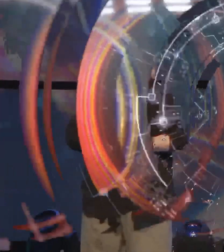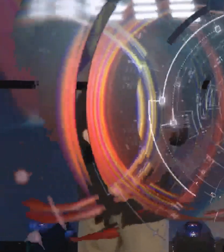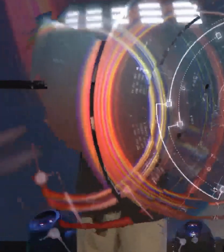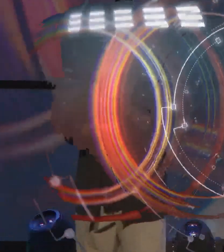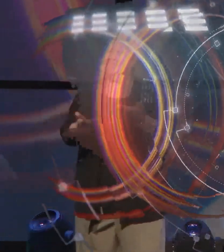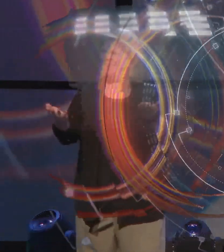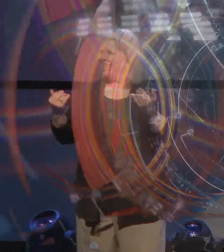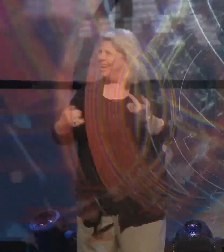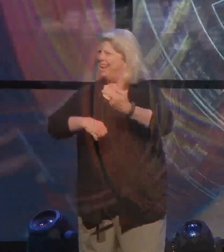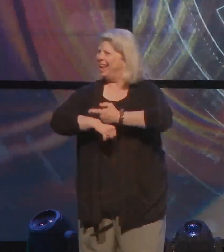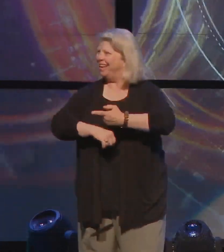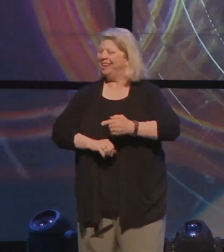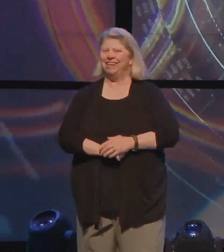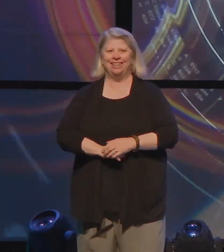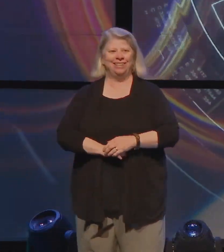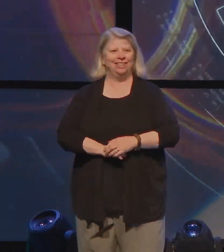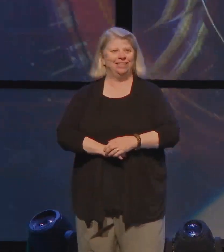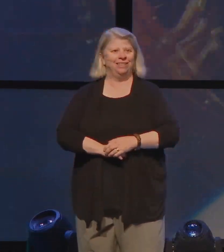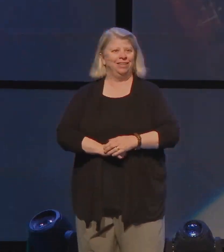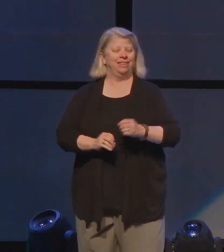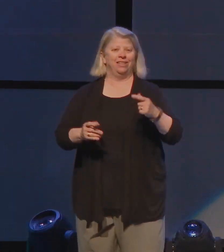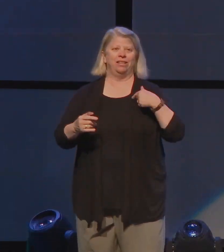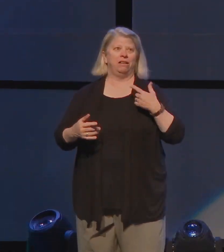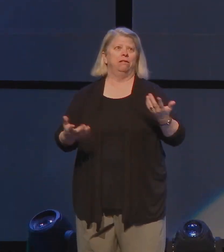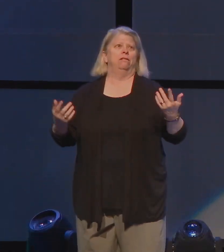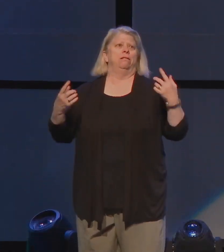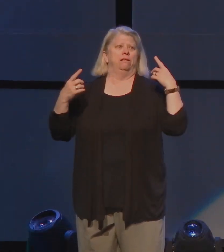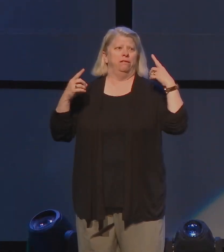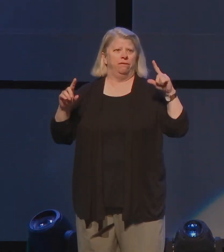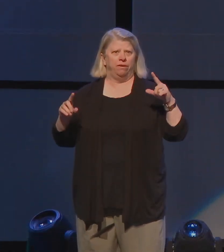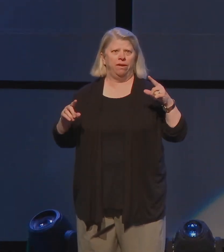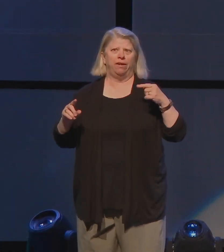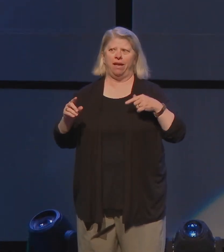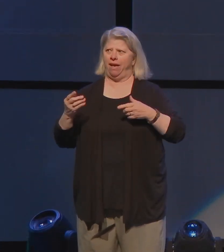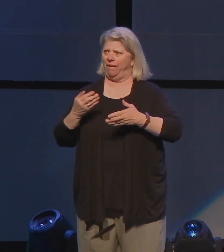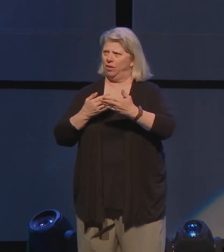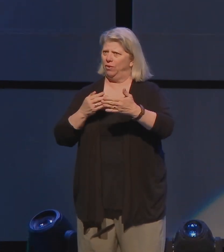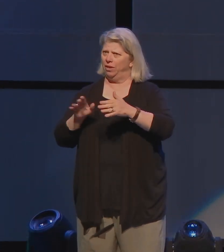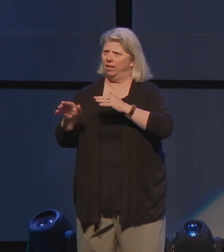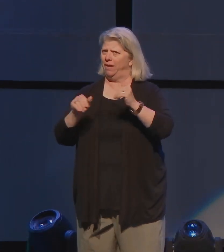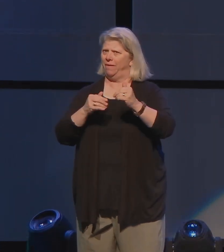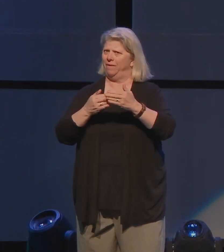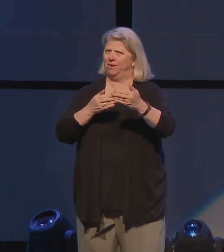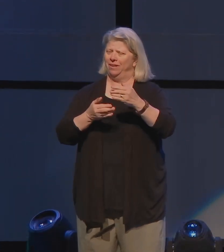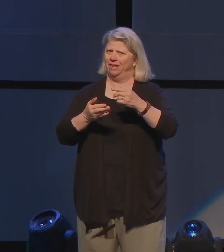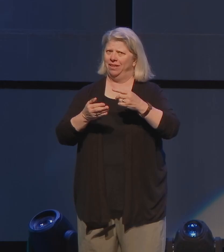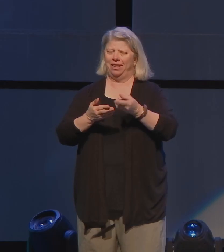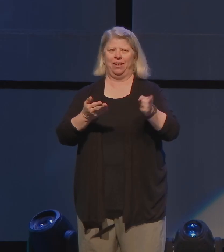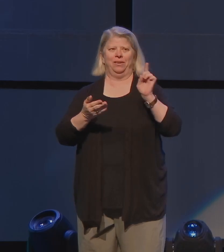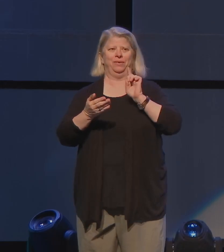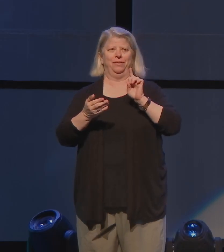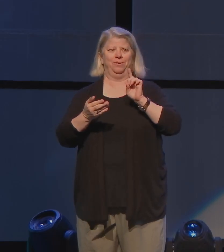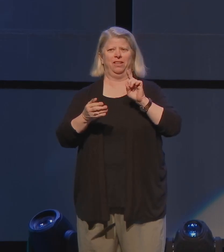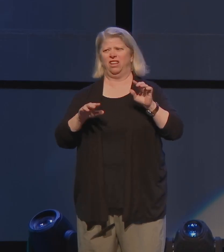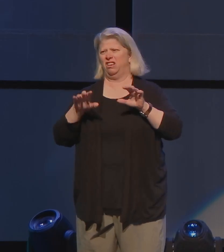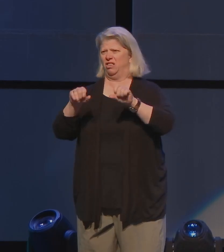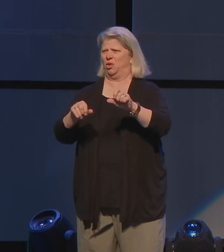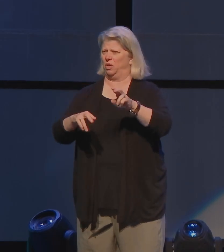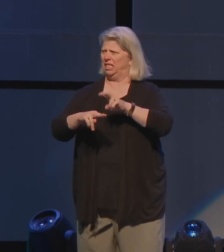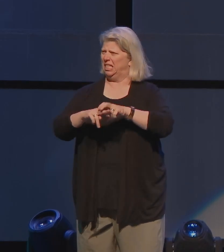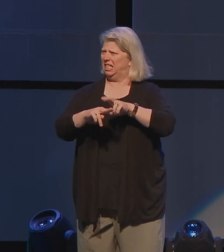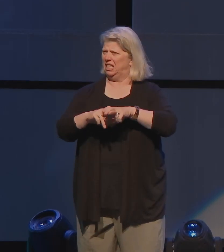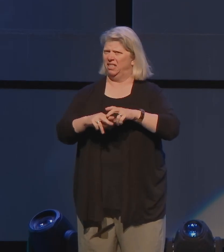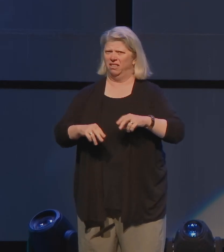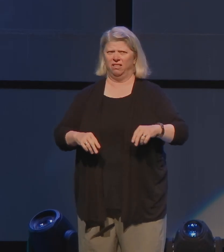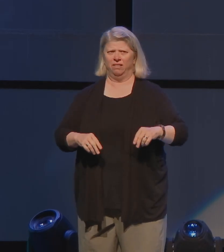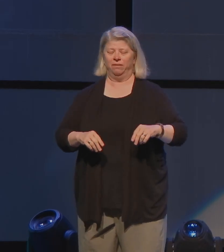I know the day. Louder, you're like, yeah, finally the riffraff left after last beat, right? It took your seats.